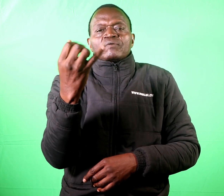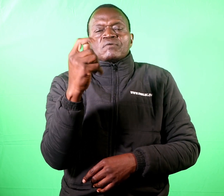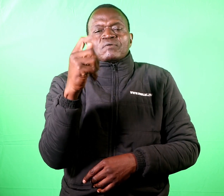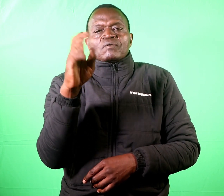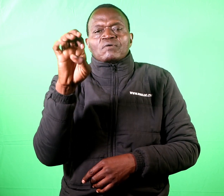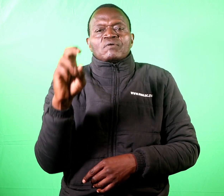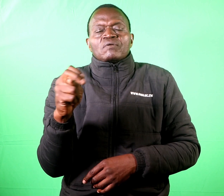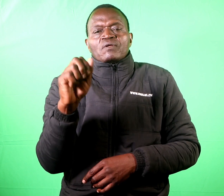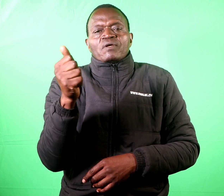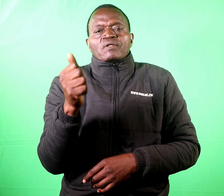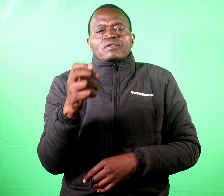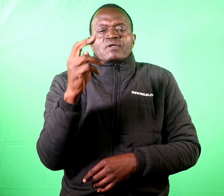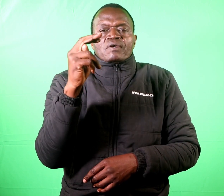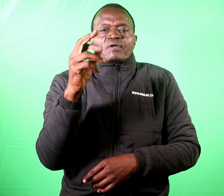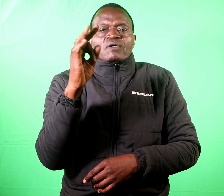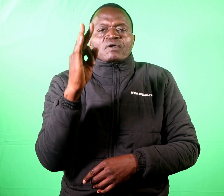@FNC Zimbabwe.